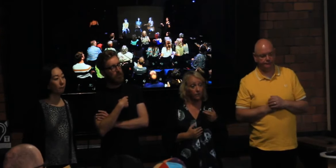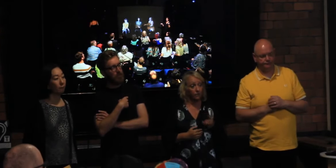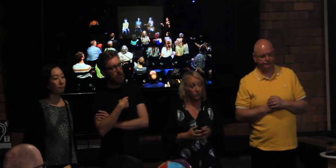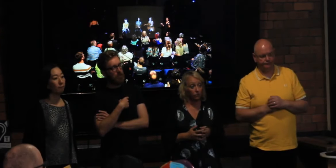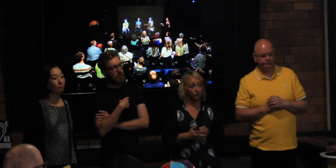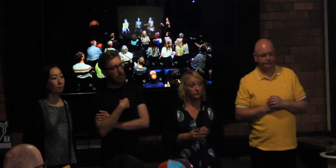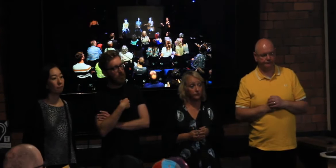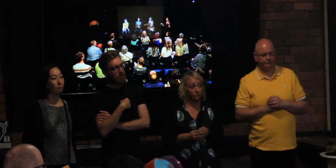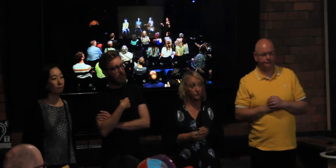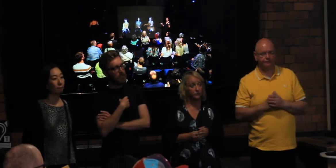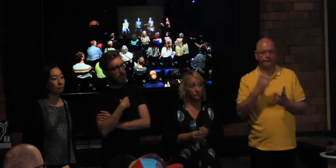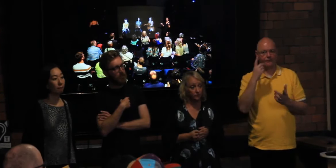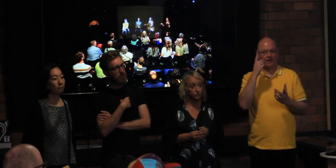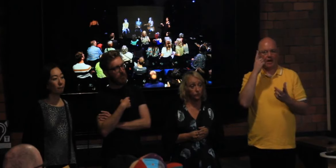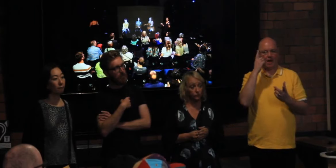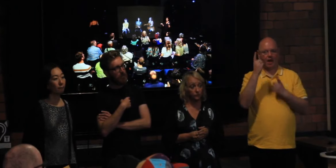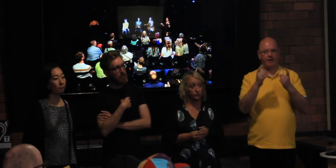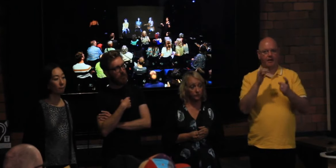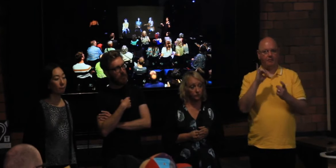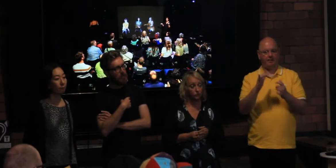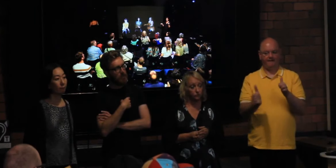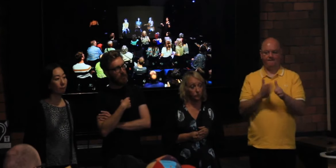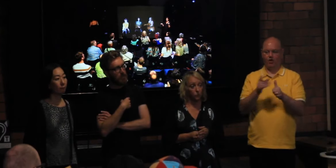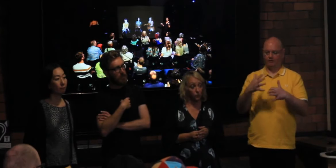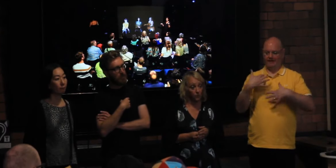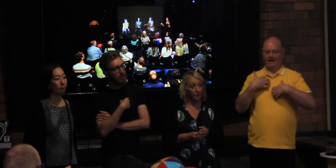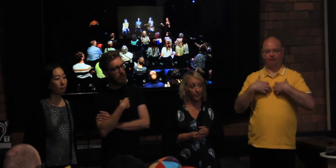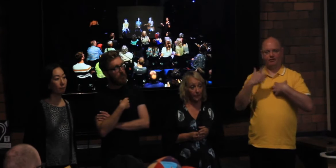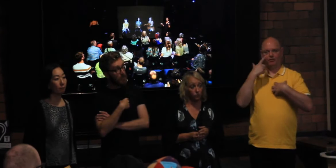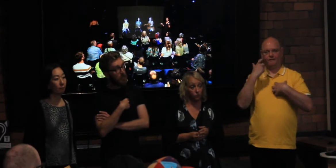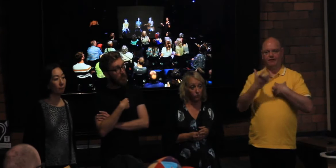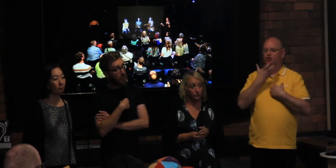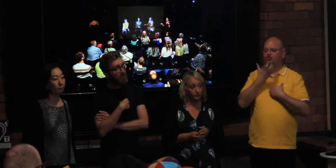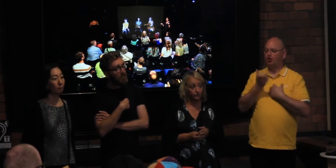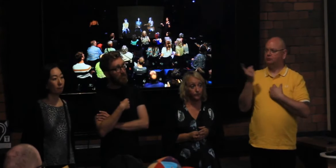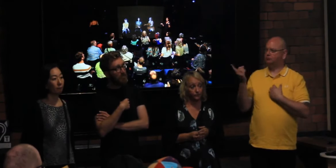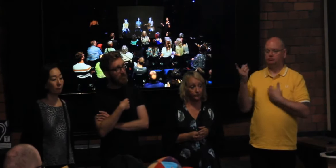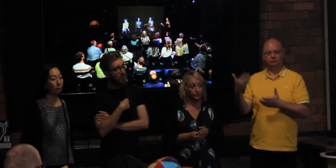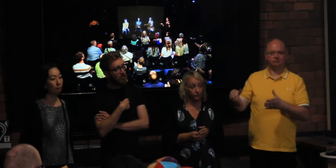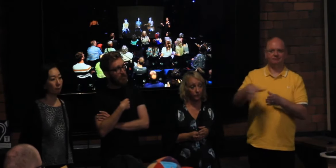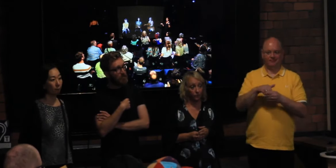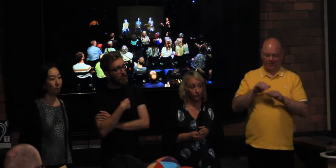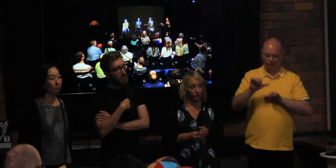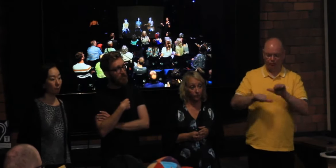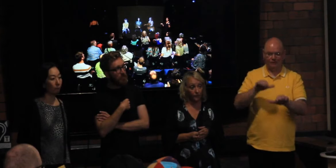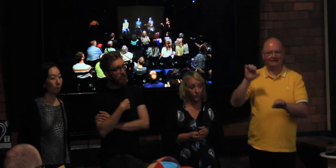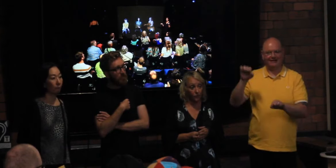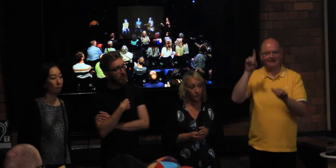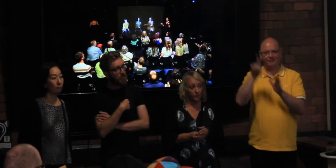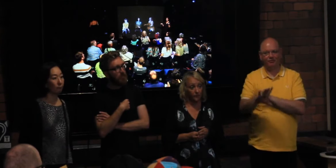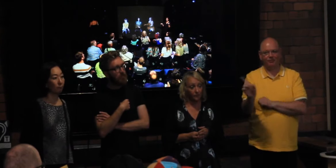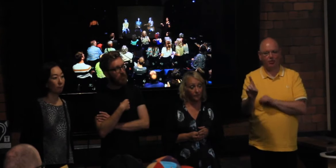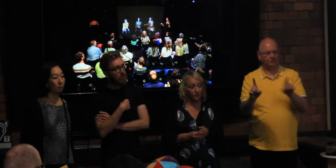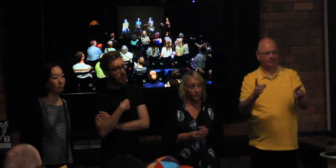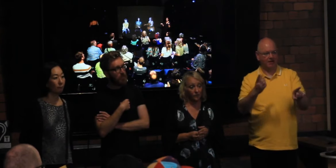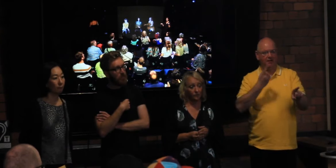I think it'd be really interesting to hear what John's involvement in the process has been. I've seen the show